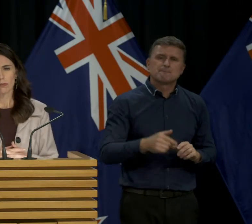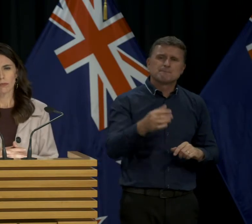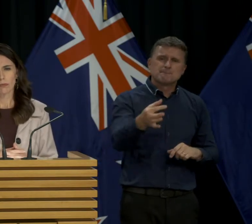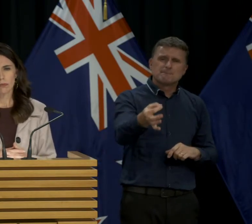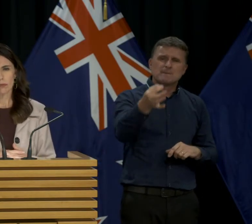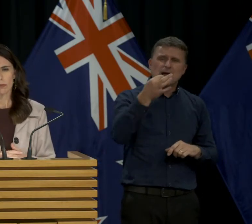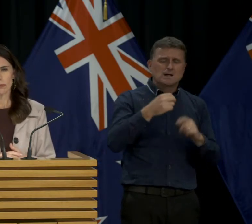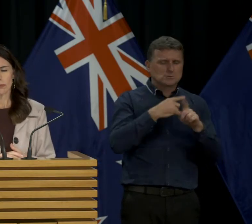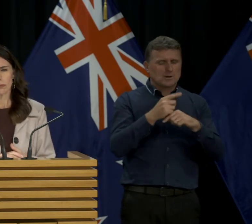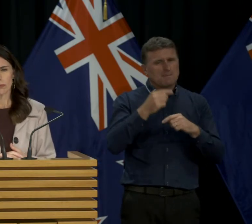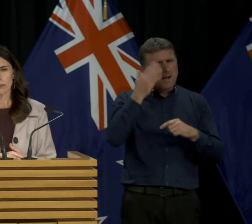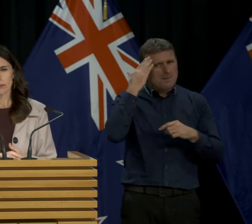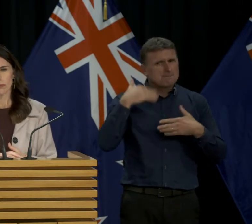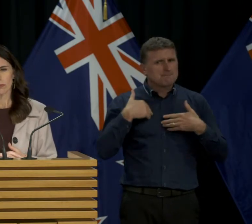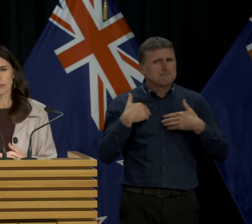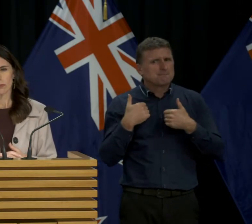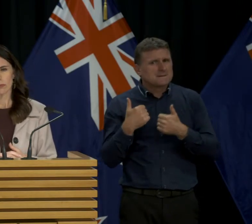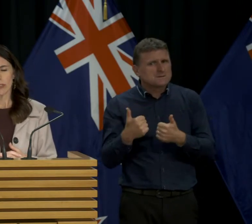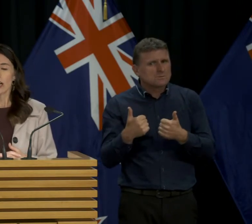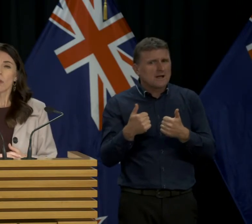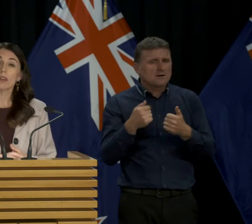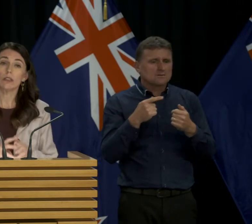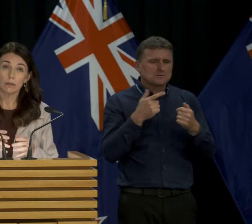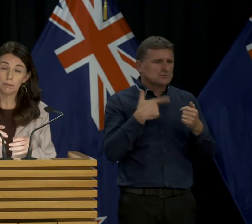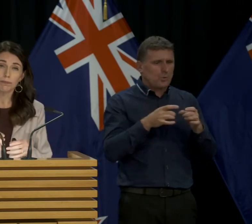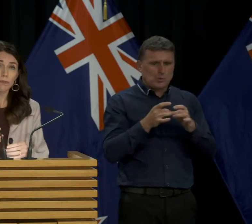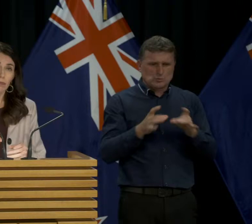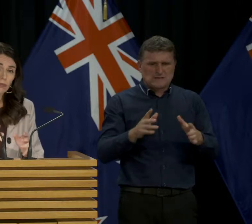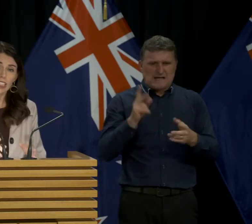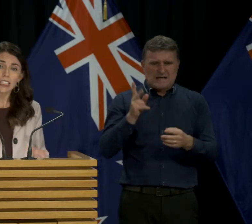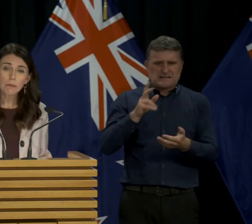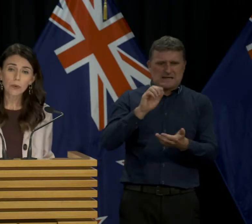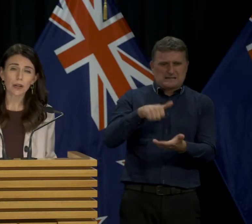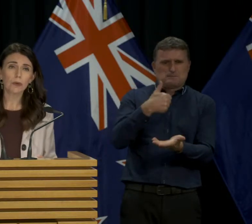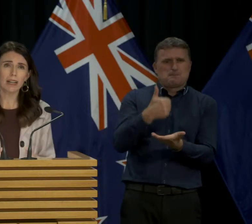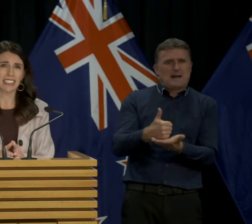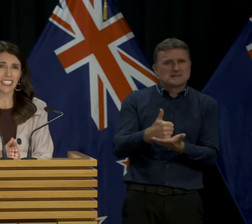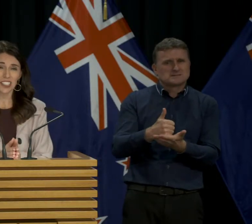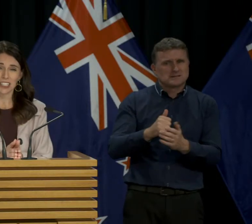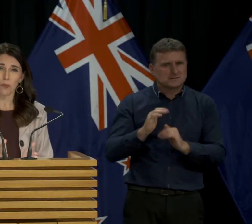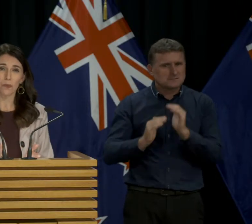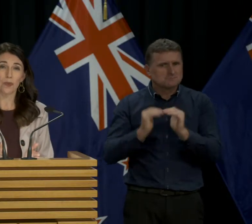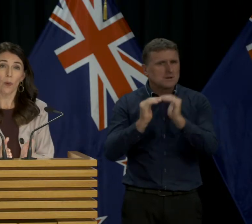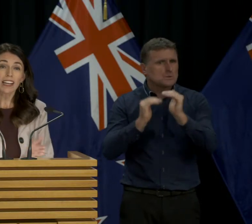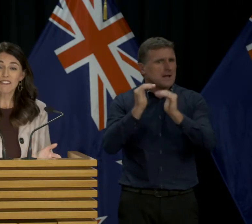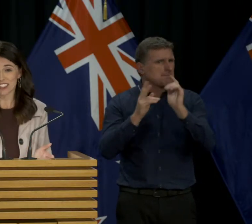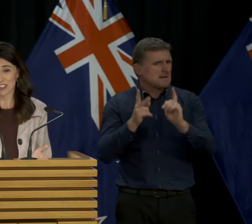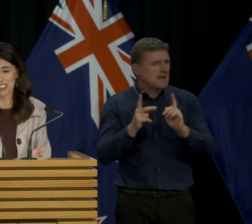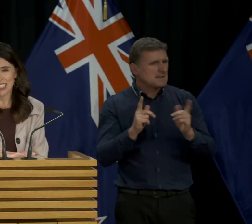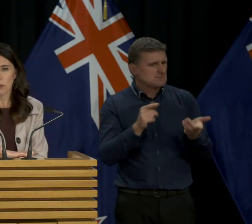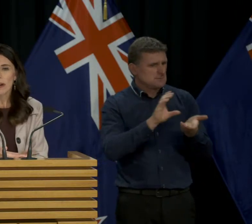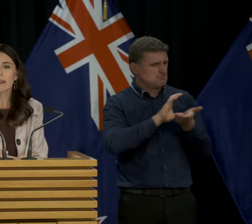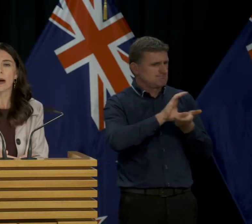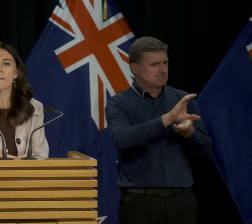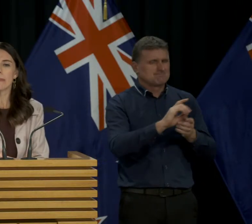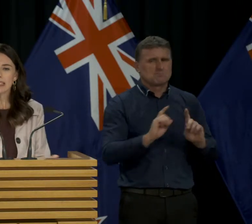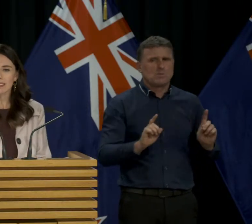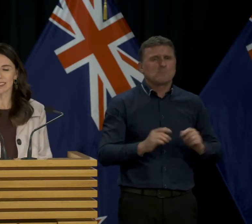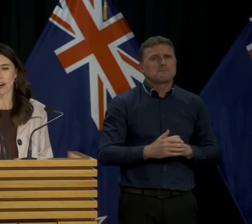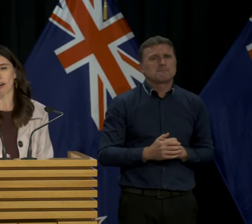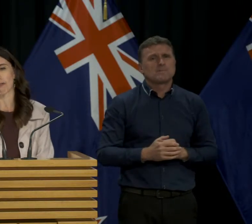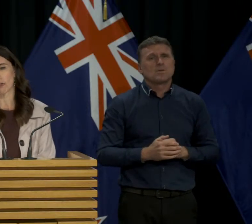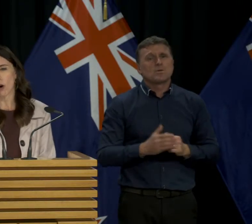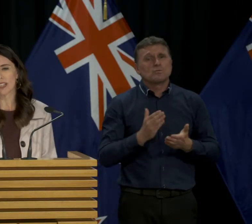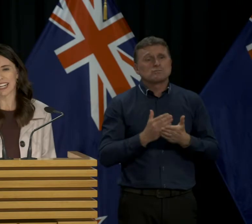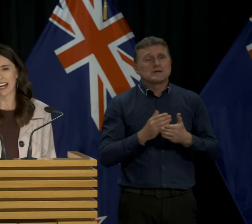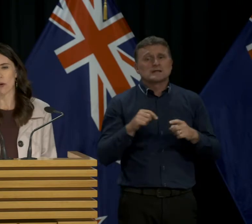and not just putting money into stuff that's already happening. Well, I think a point I would make is actually one of the issues is that we're in the